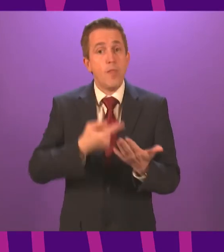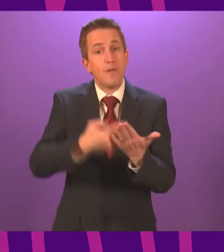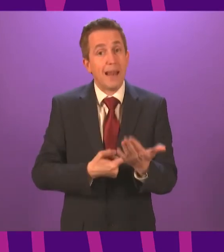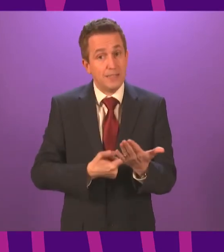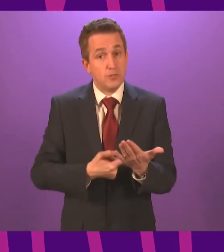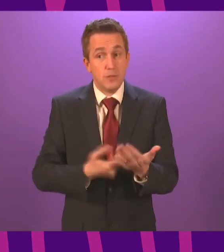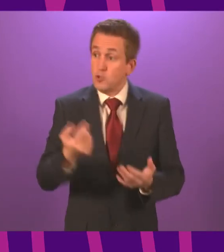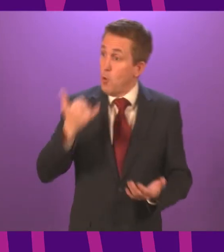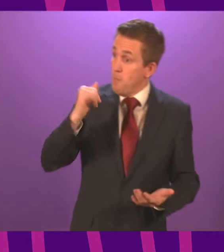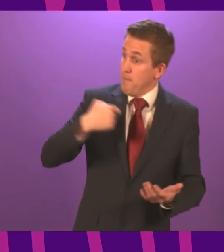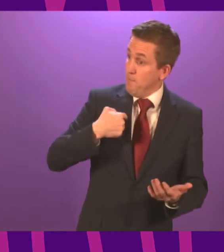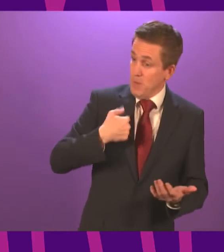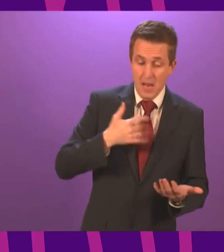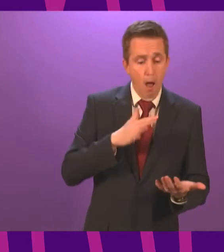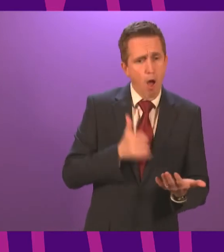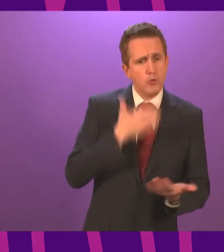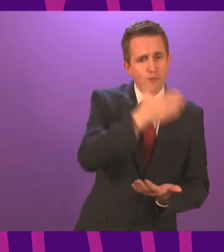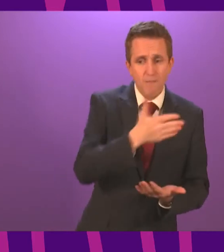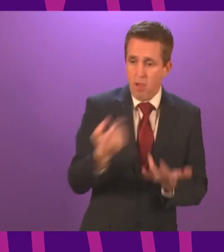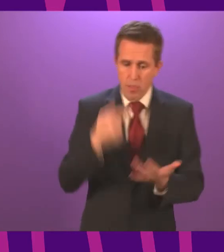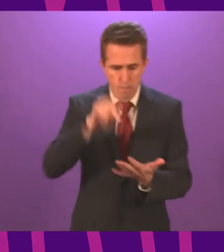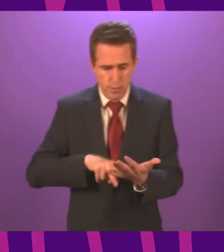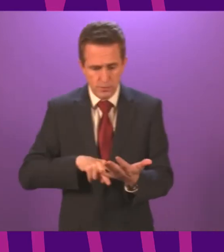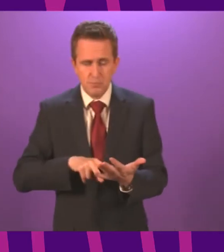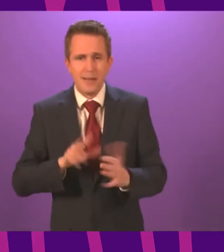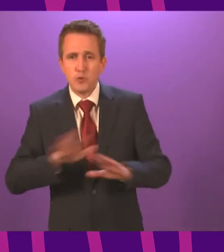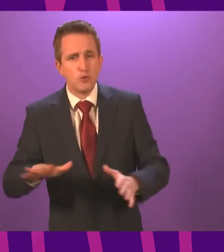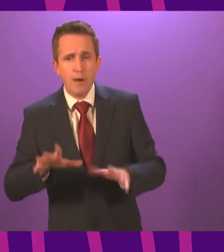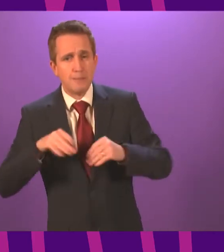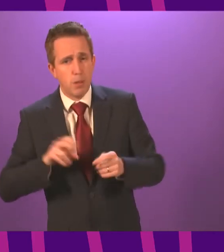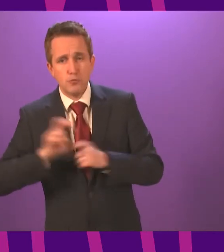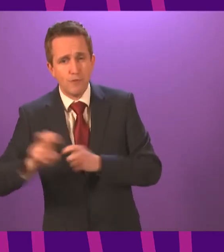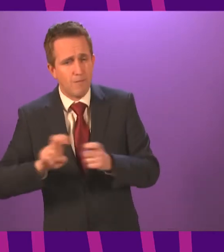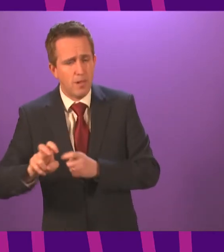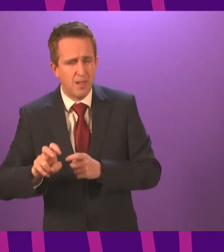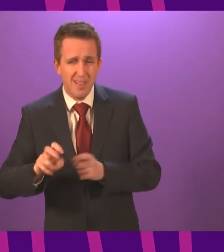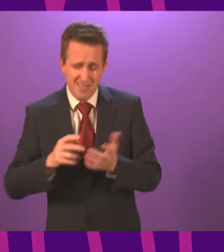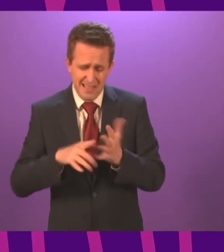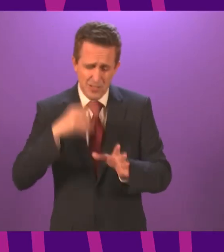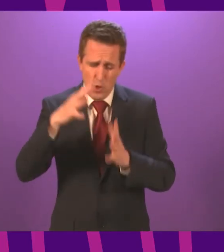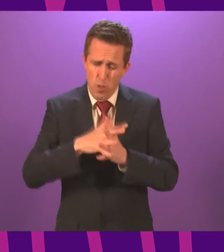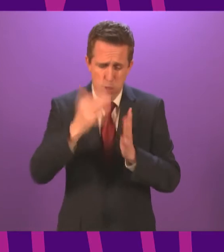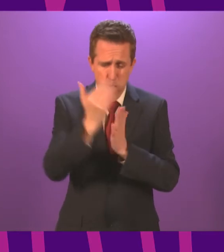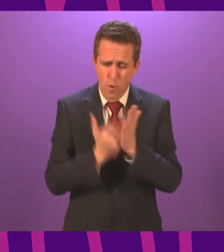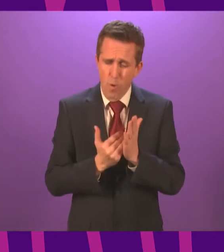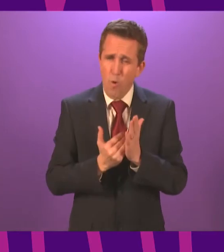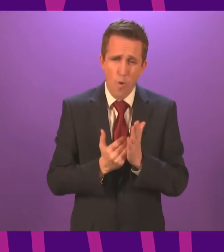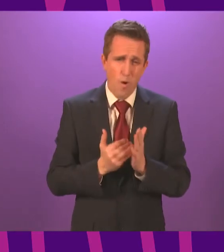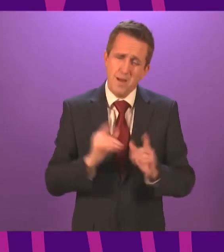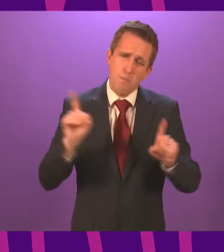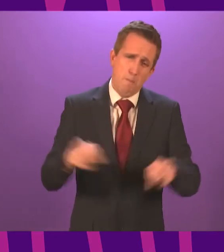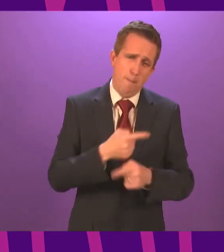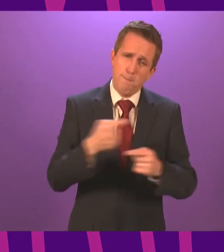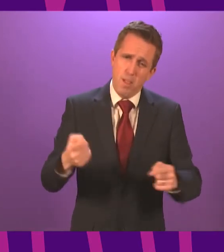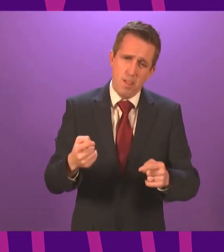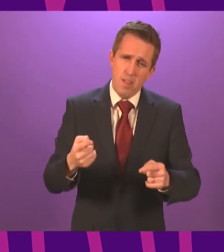person may not be reasonable to someone else. This legislation is self-evidently unenforceable by